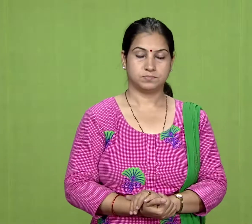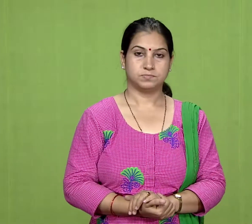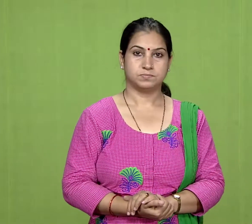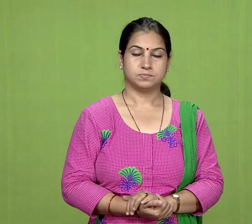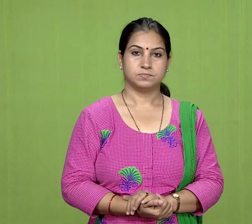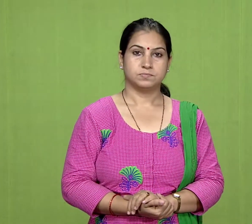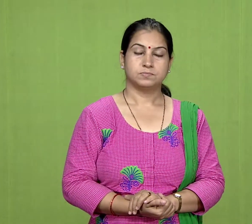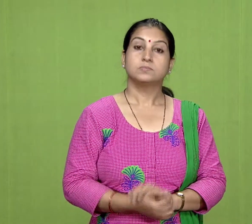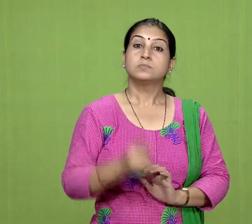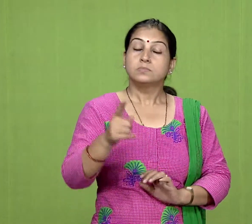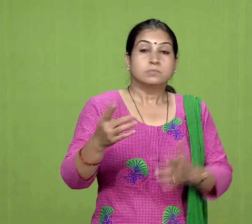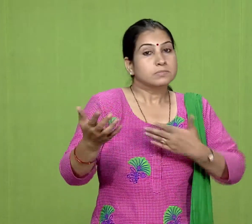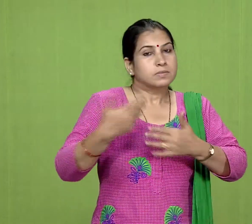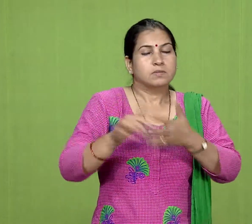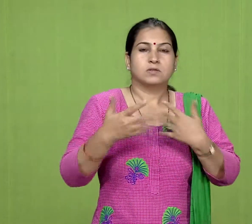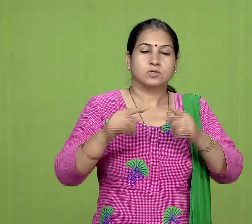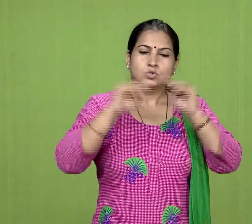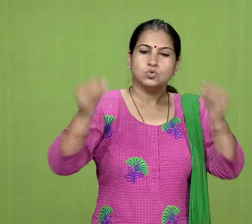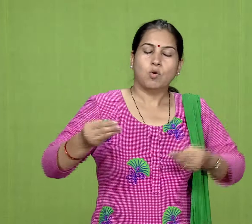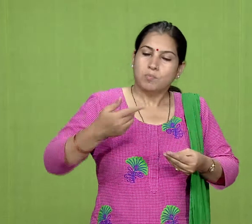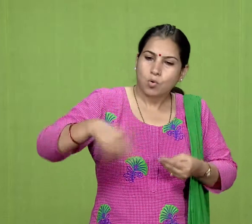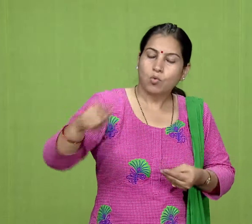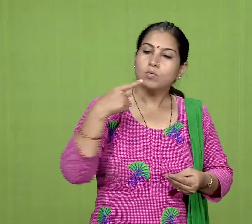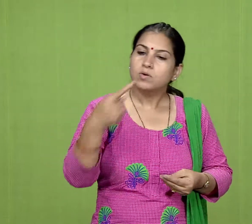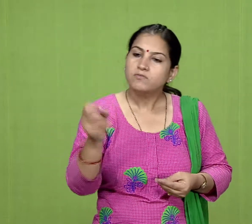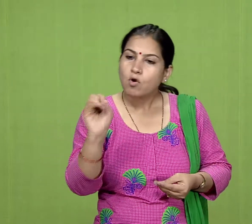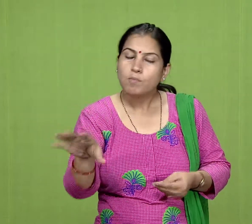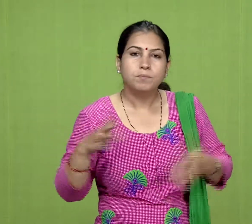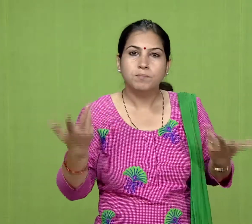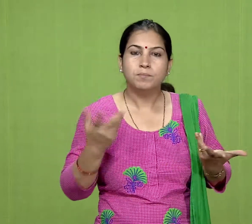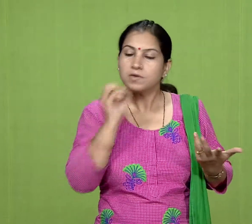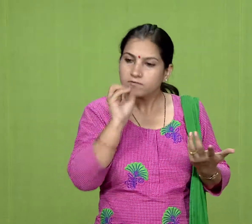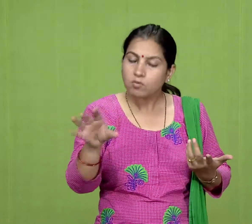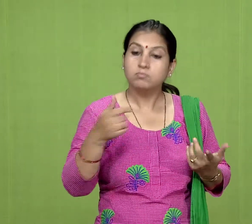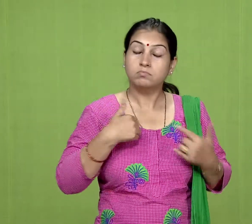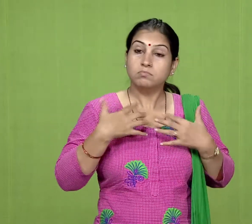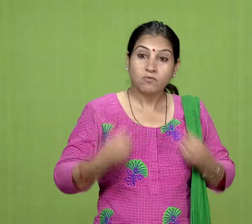When you go to a shop, you give specifications of the fabric you want to the salesperson.